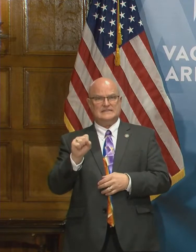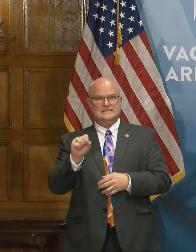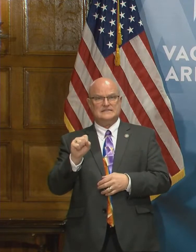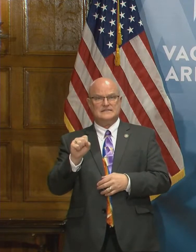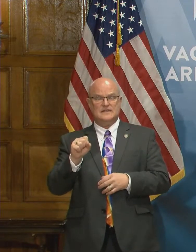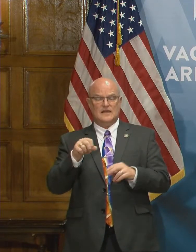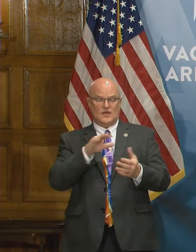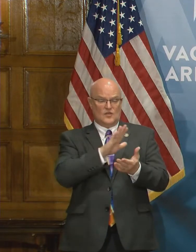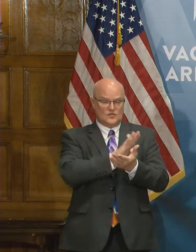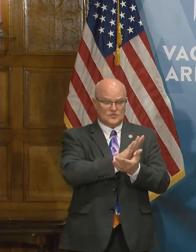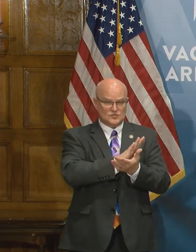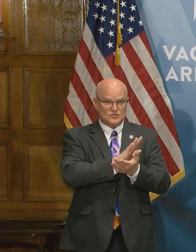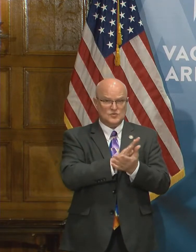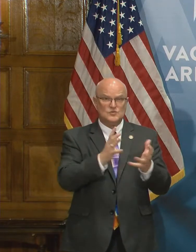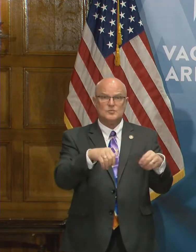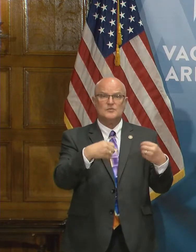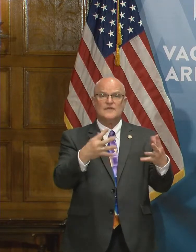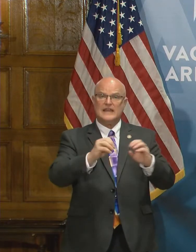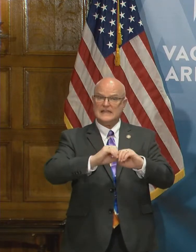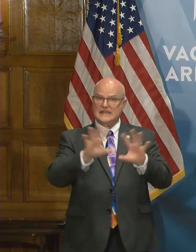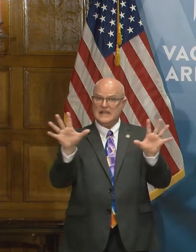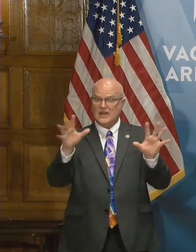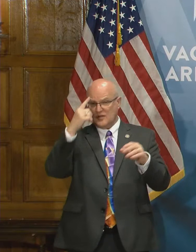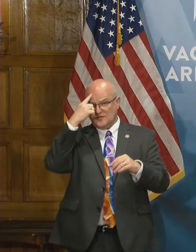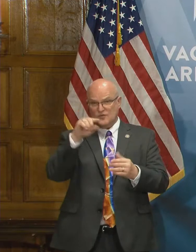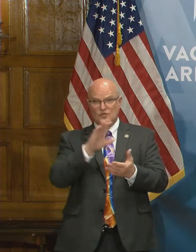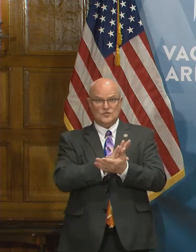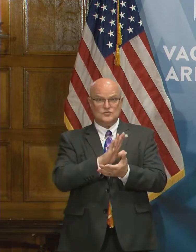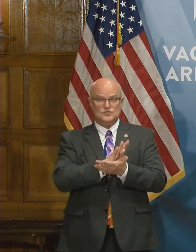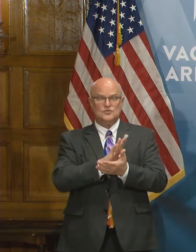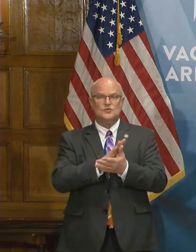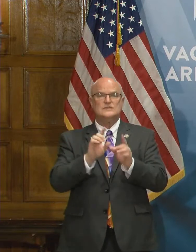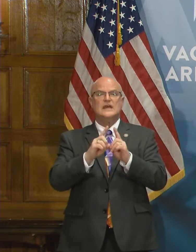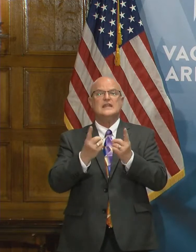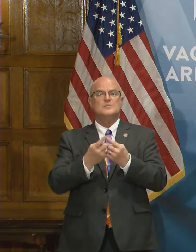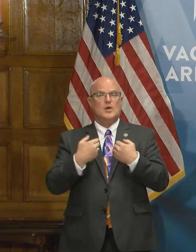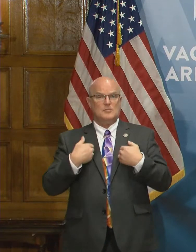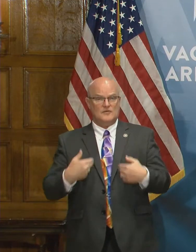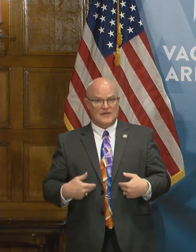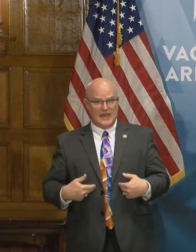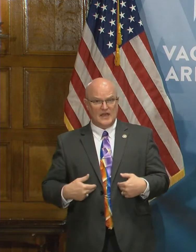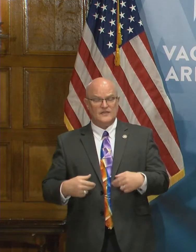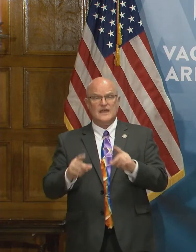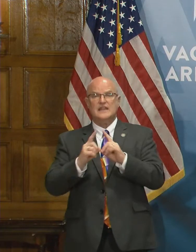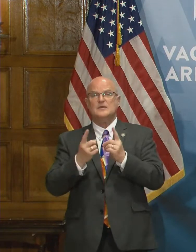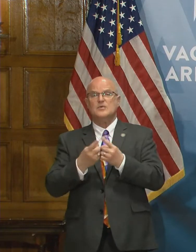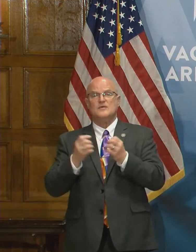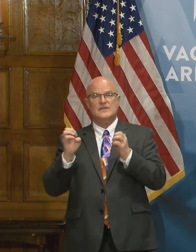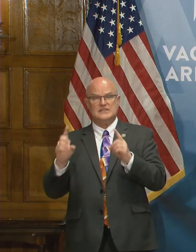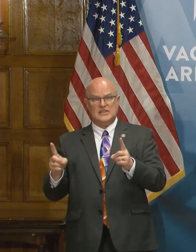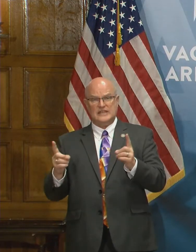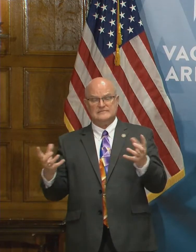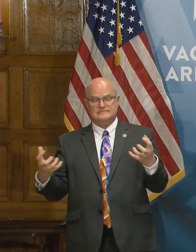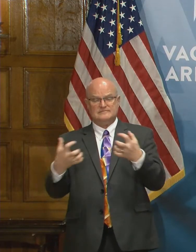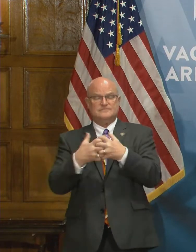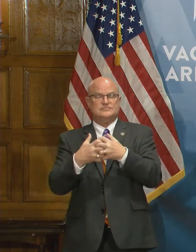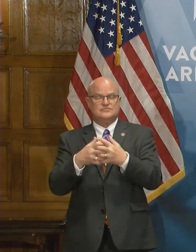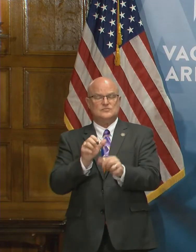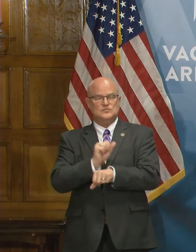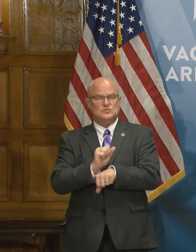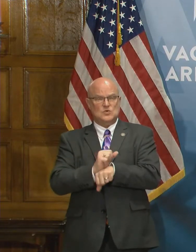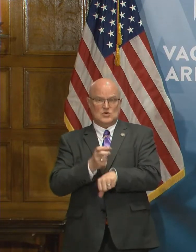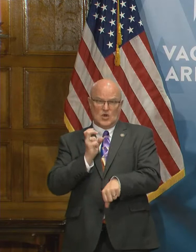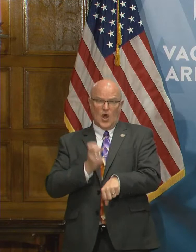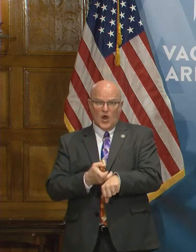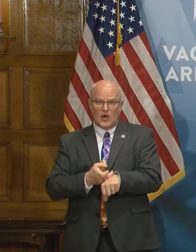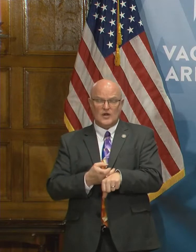at the schools, and we want to provide clarity for the schools, and the Department of Health and the Department of Education has worked hard